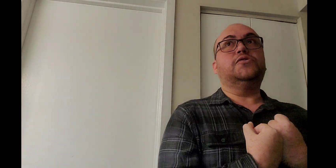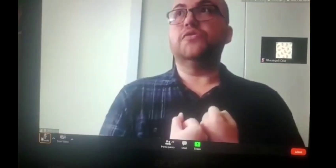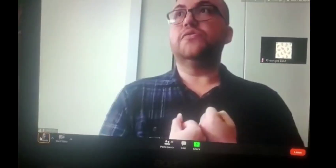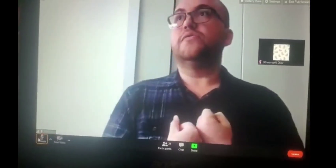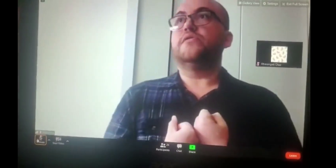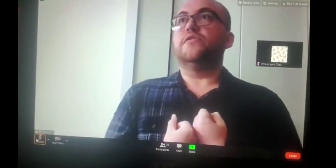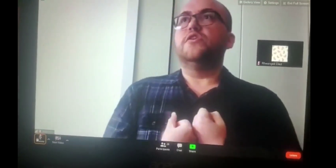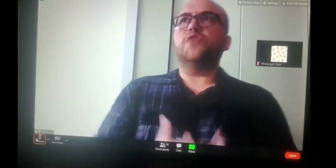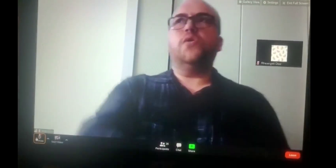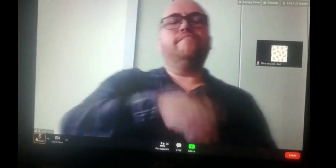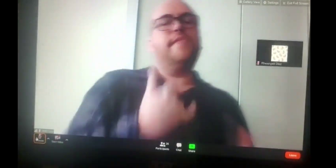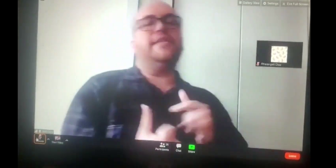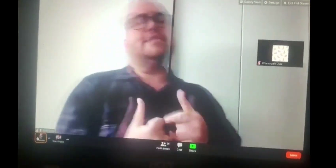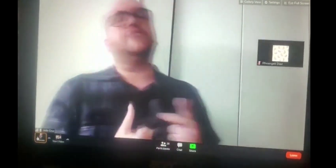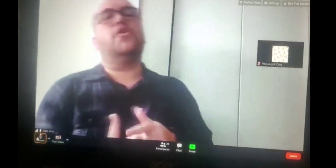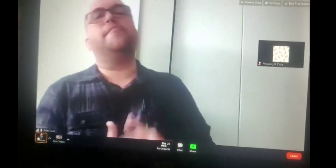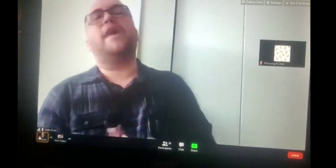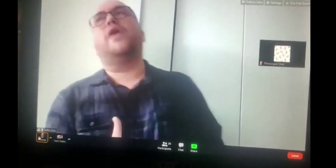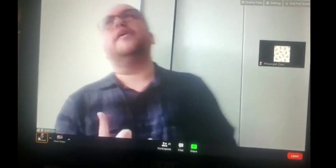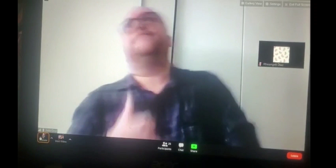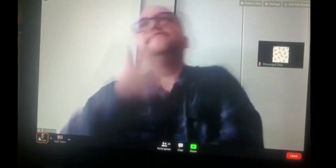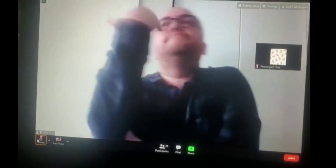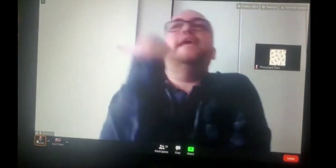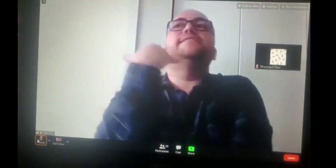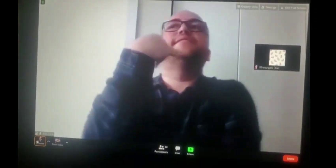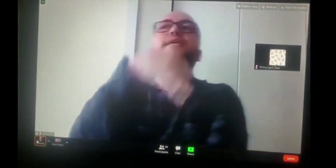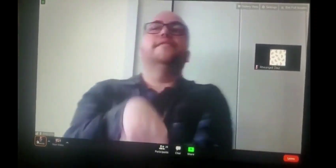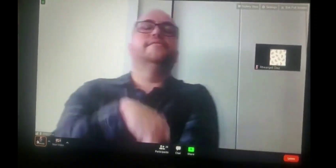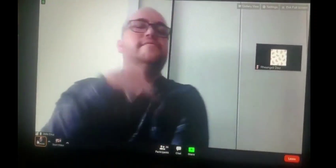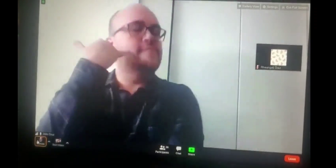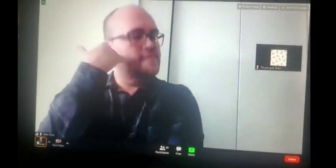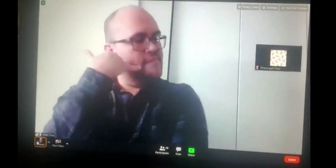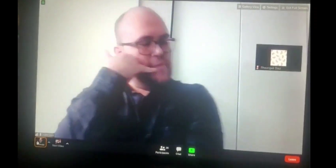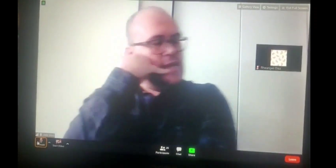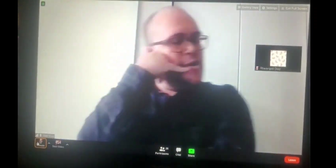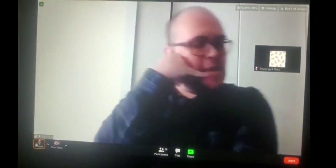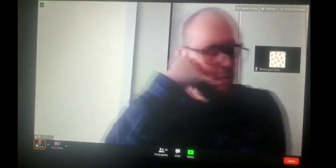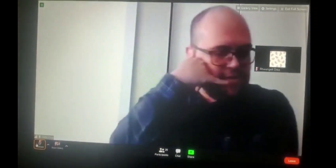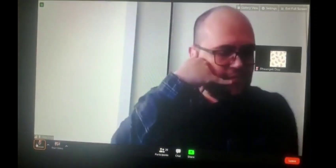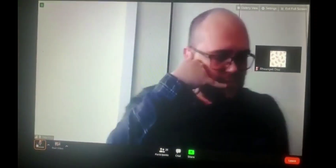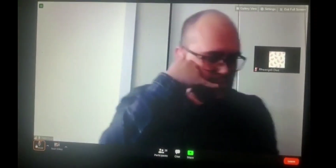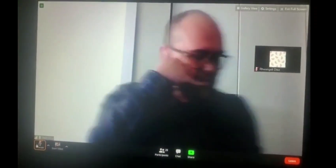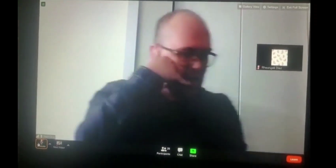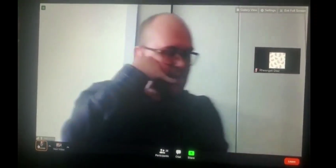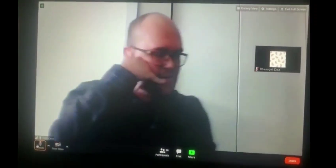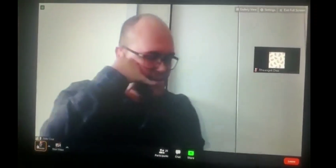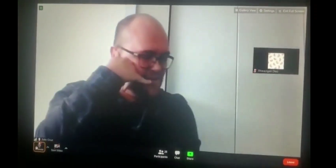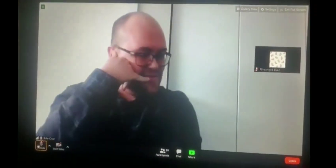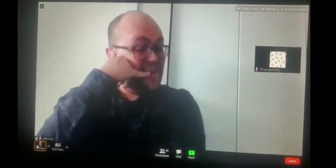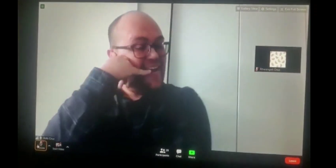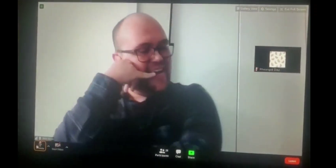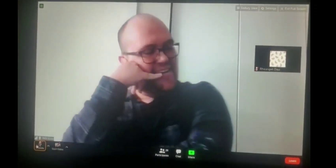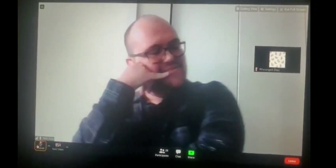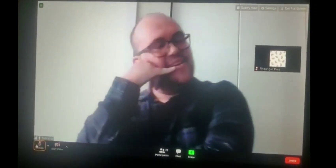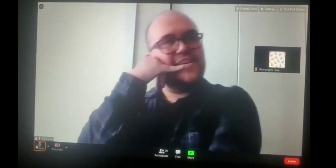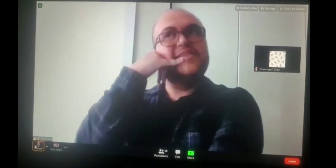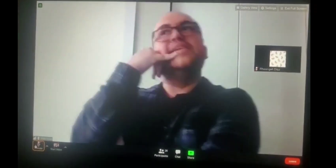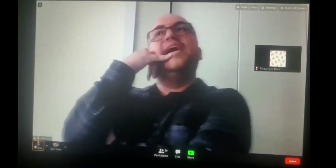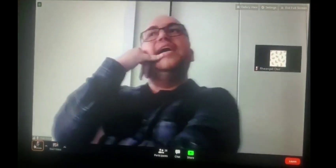so i decided to call my wife and say hello baby how you doing let